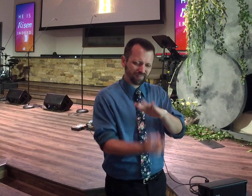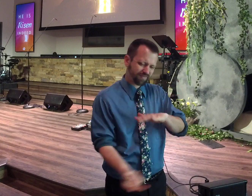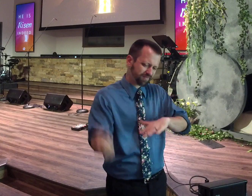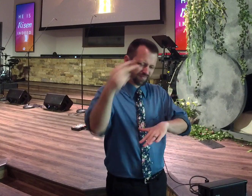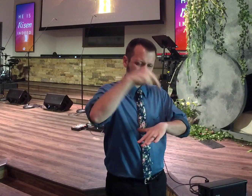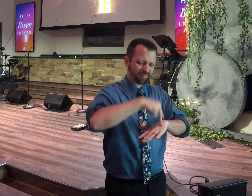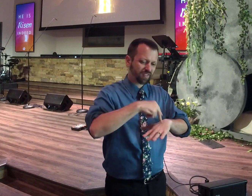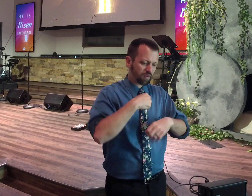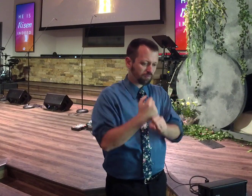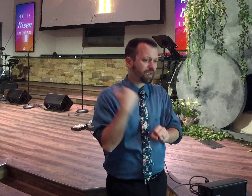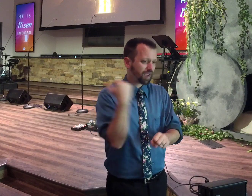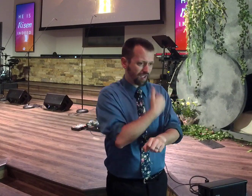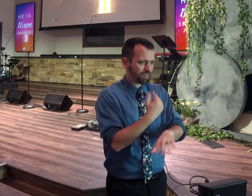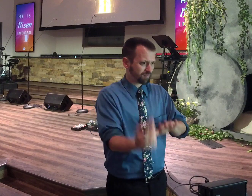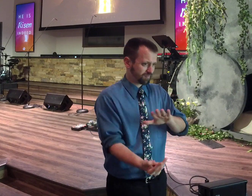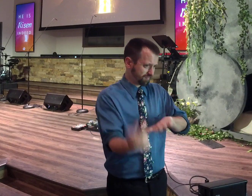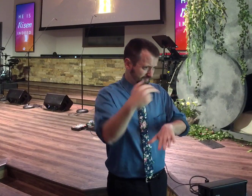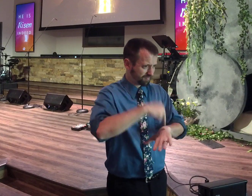us up also.